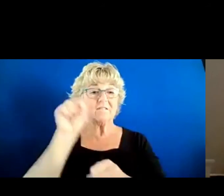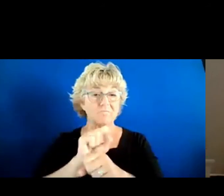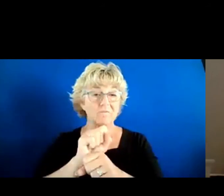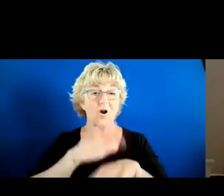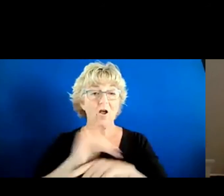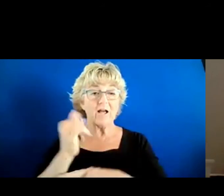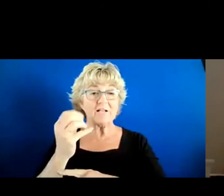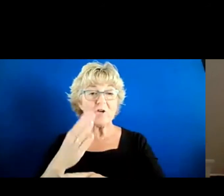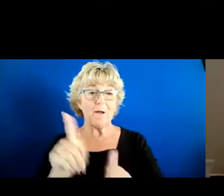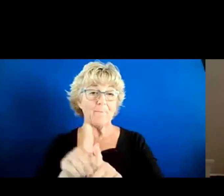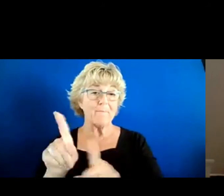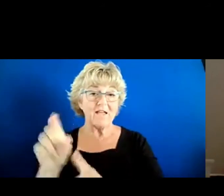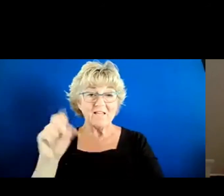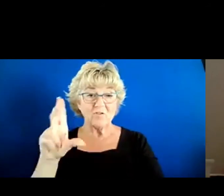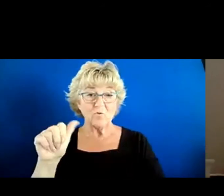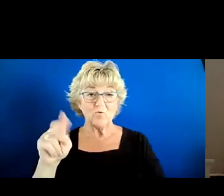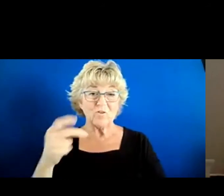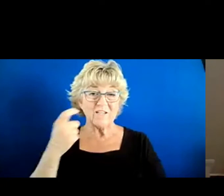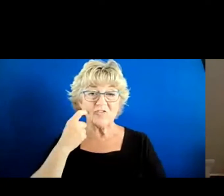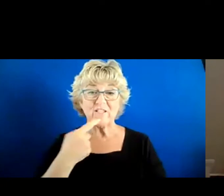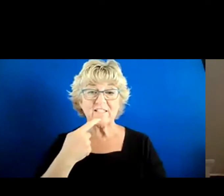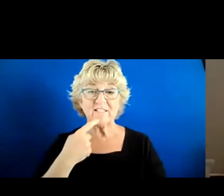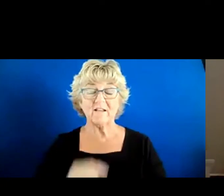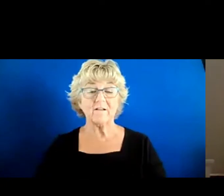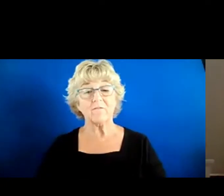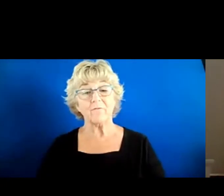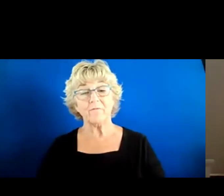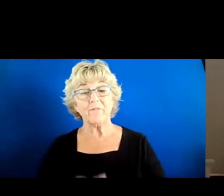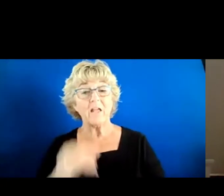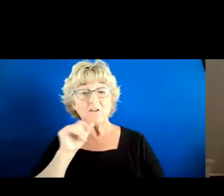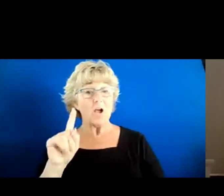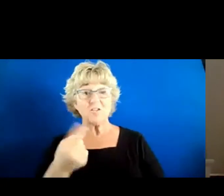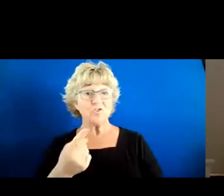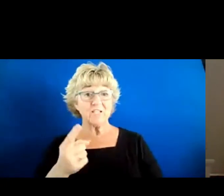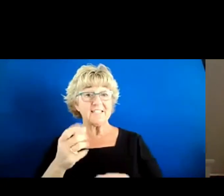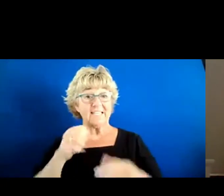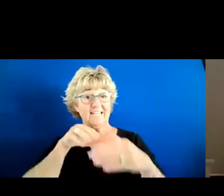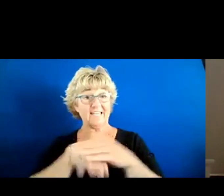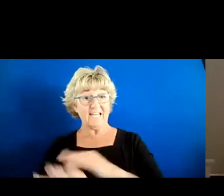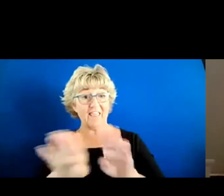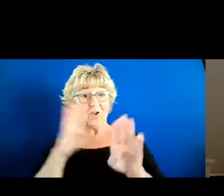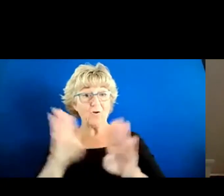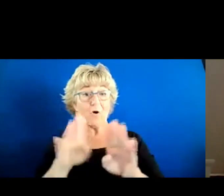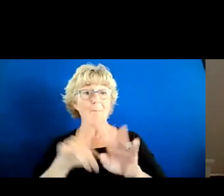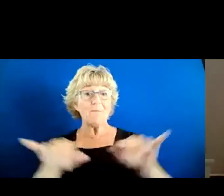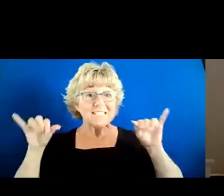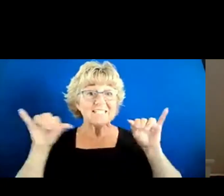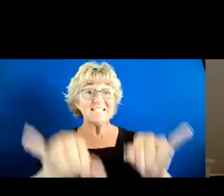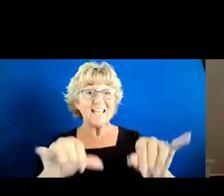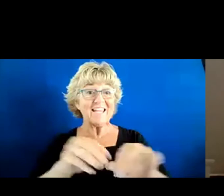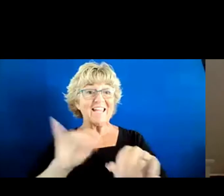so aptly stated, it's not just about getting in the door, but it's about staying there once you get